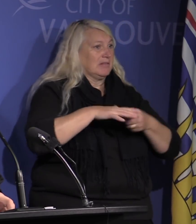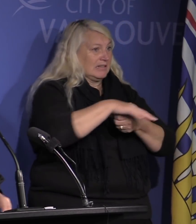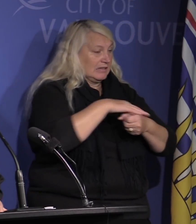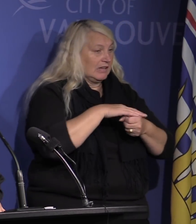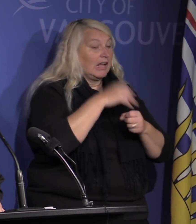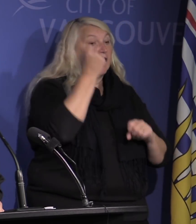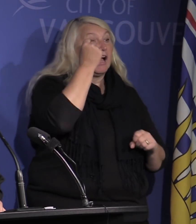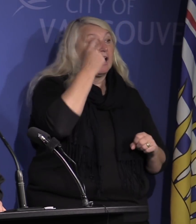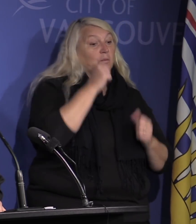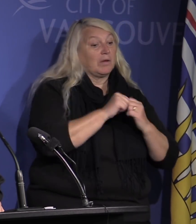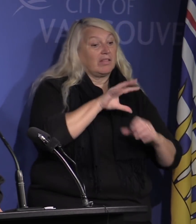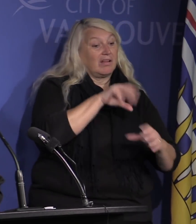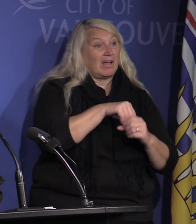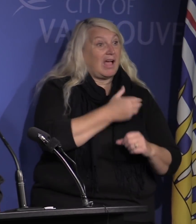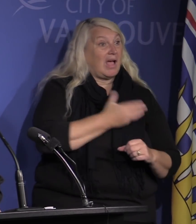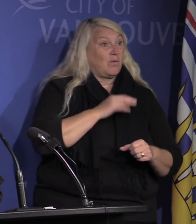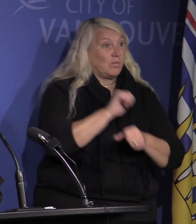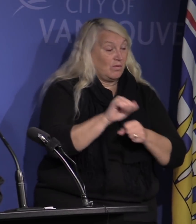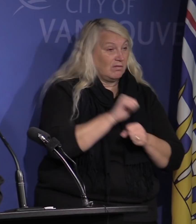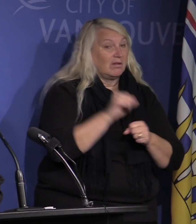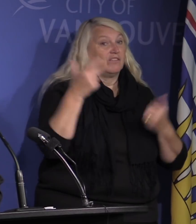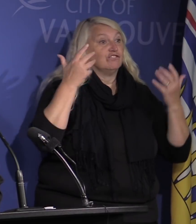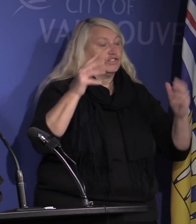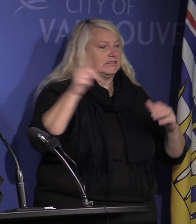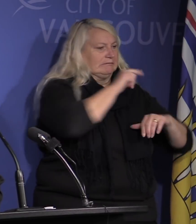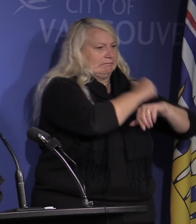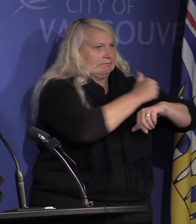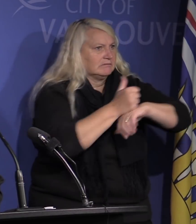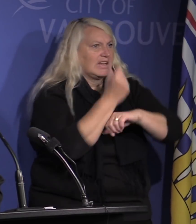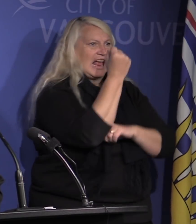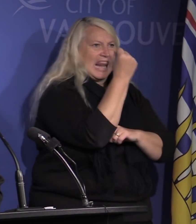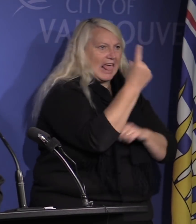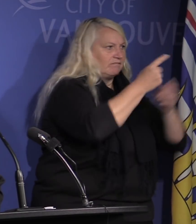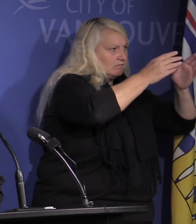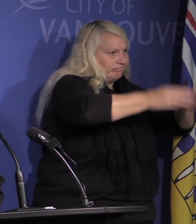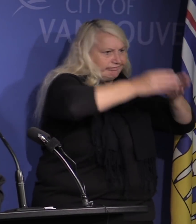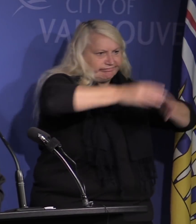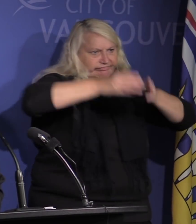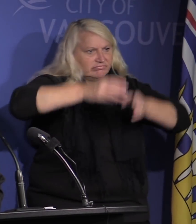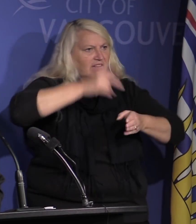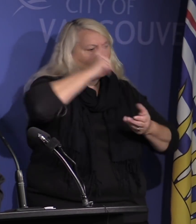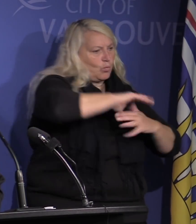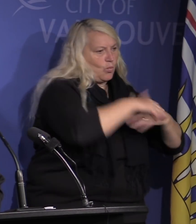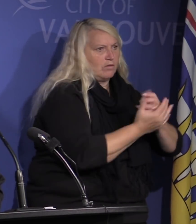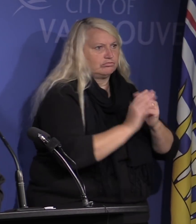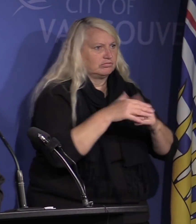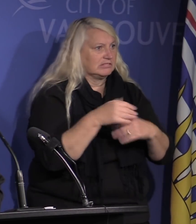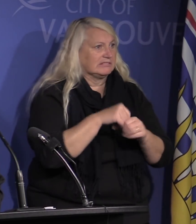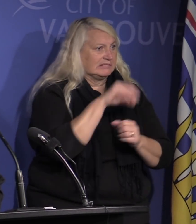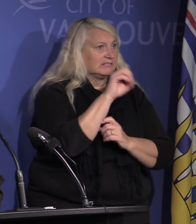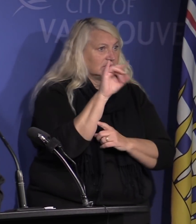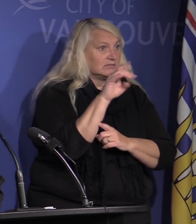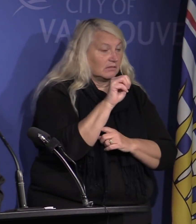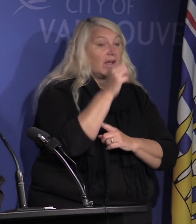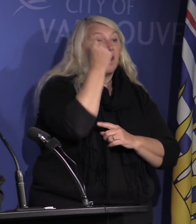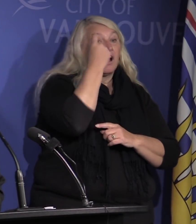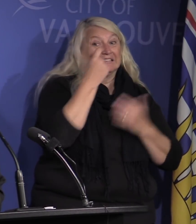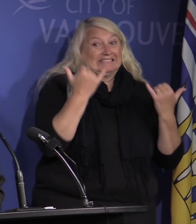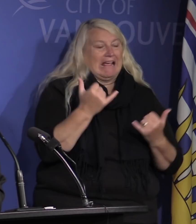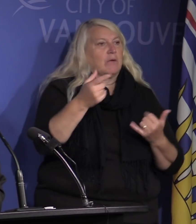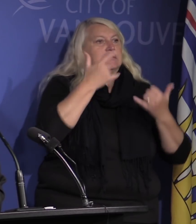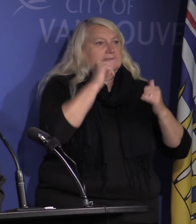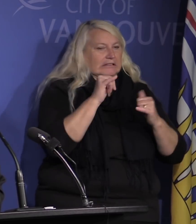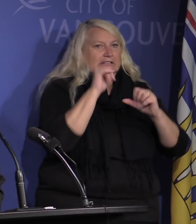part of this work, we have deployed 11 hand washing stations throughout the downtown Eastside, and we're currently working to secure additional